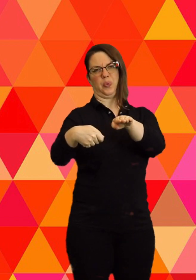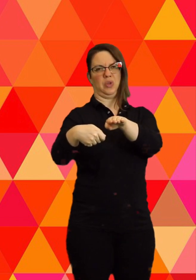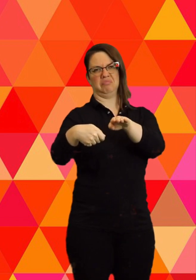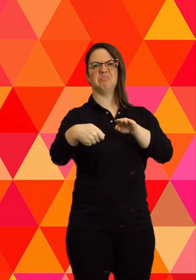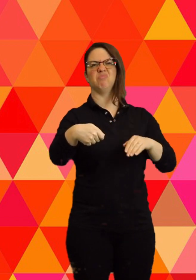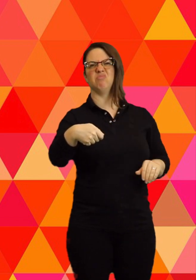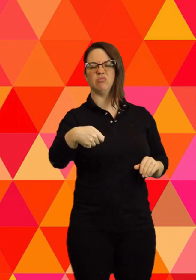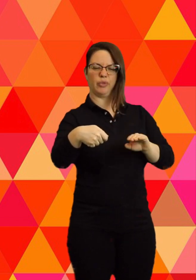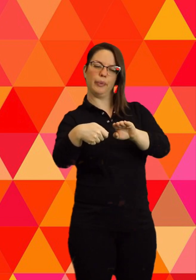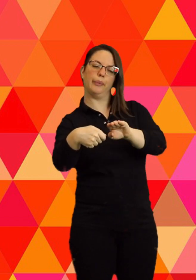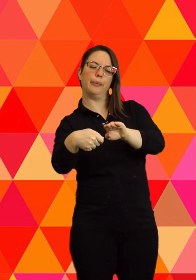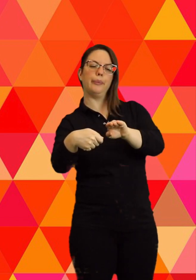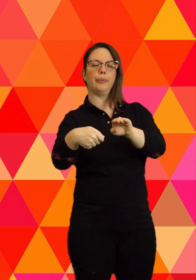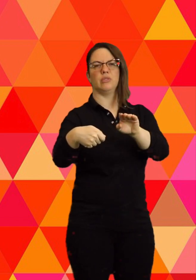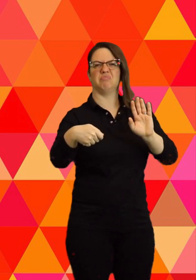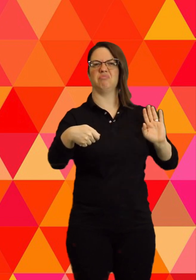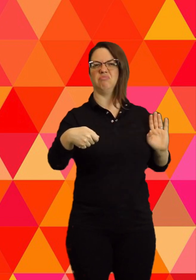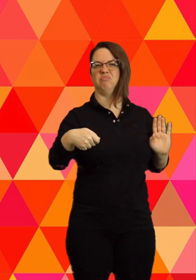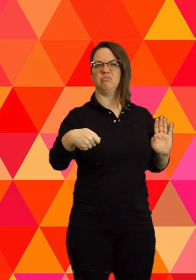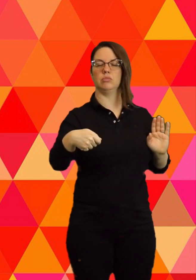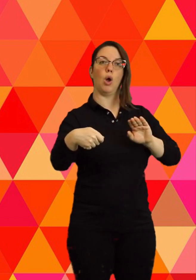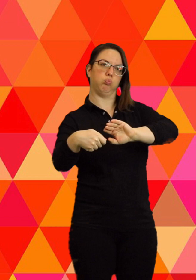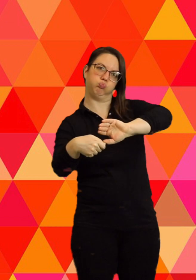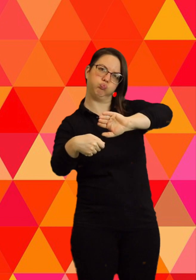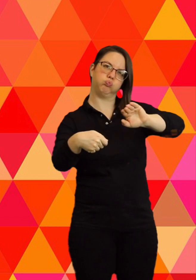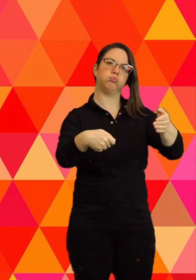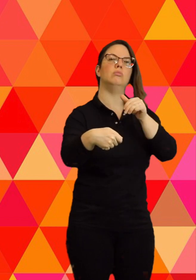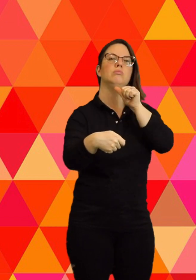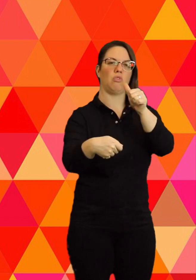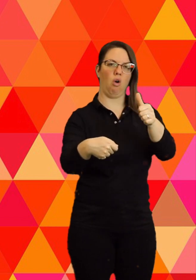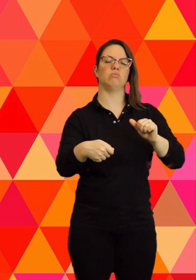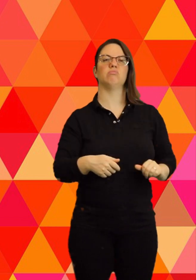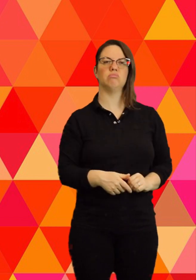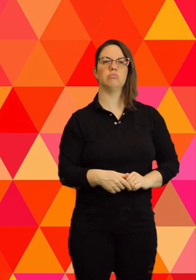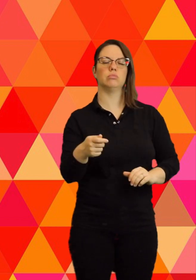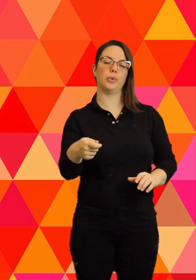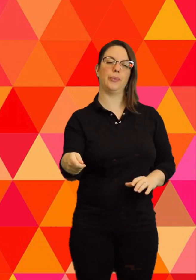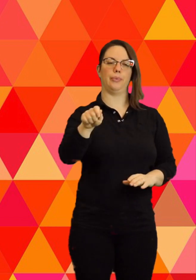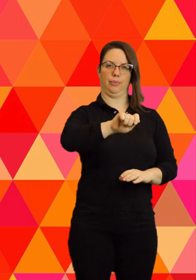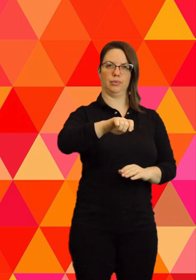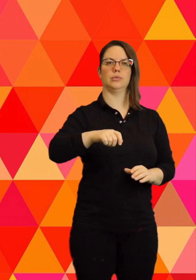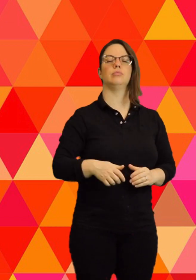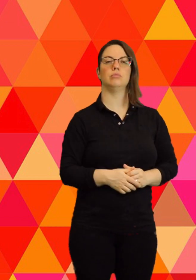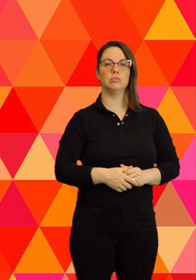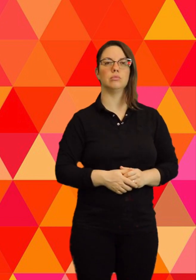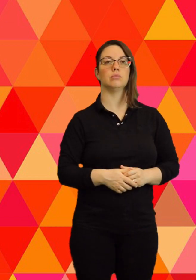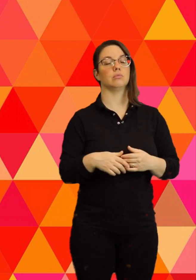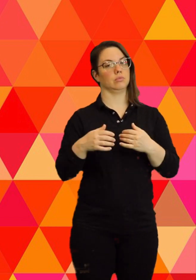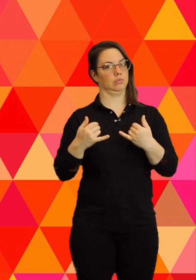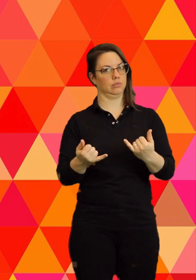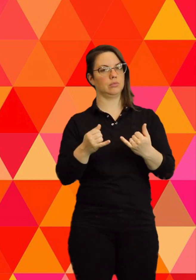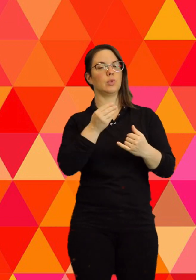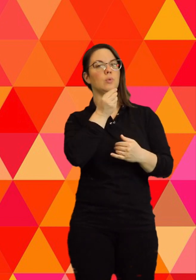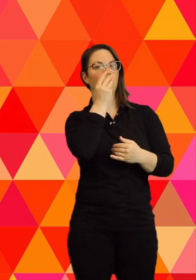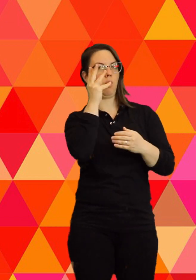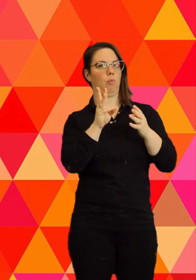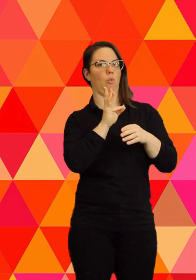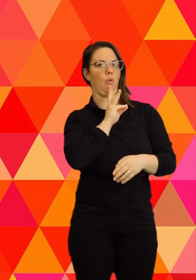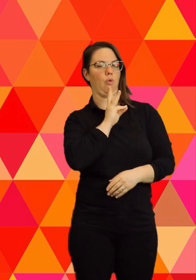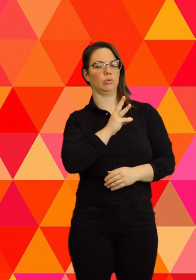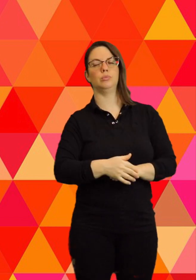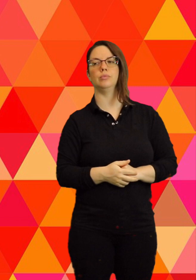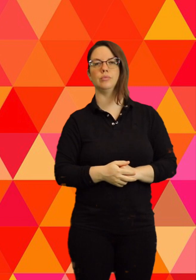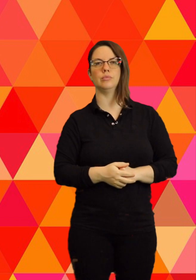spoon. And then we'll put that in there, and then we're going to mix in our warm water. Now we have 2 cups of flour. We're going to use